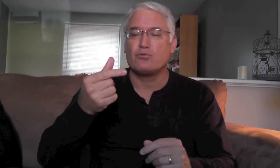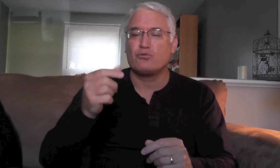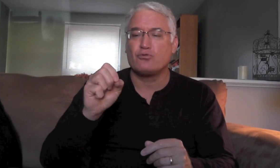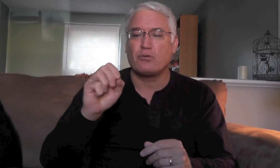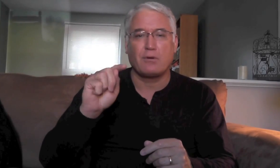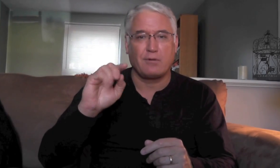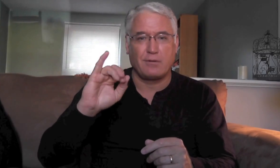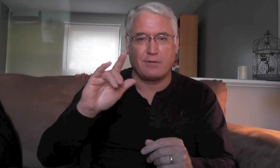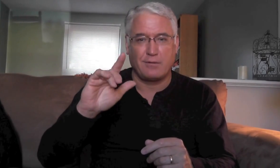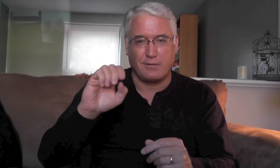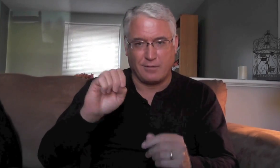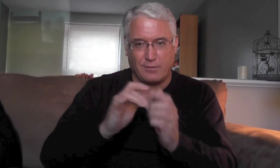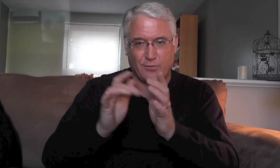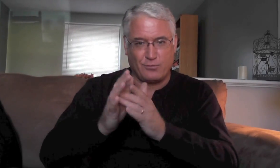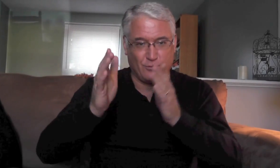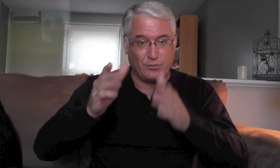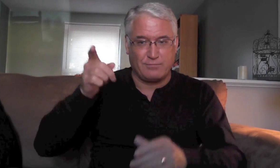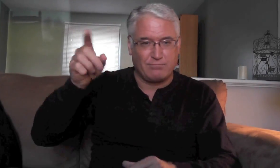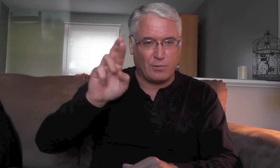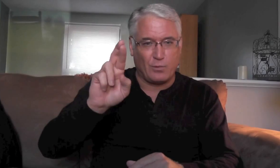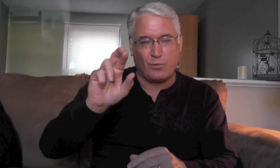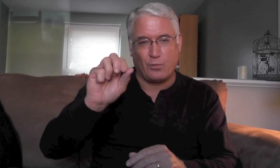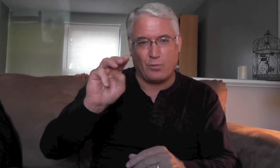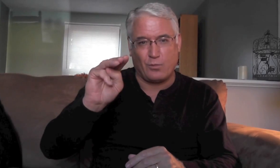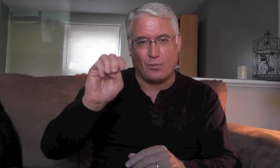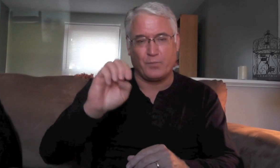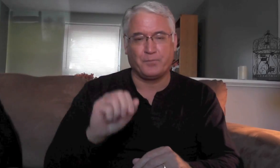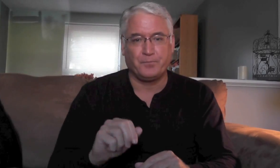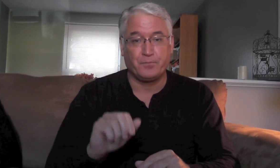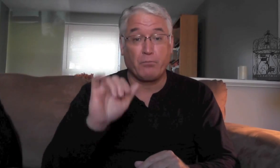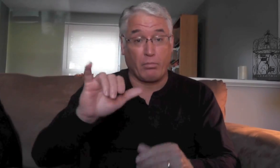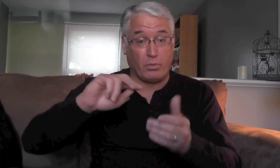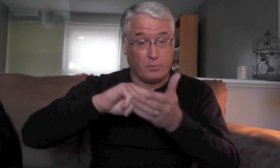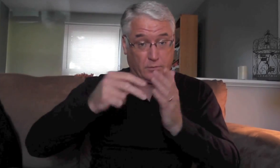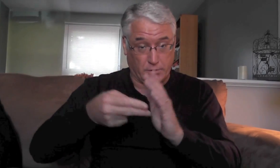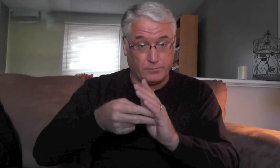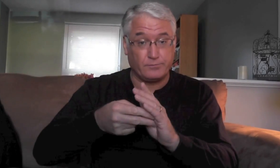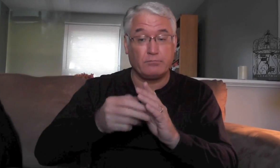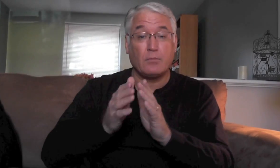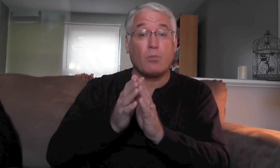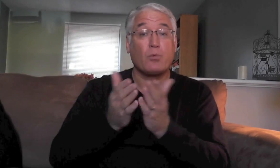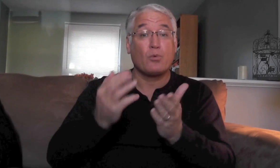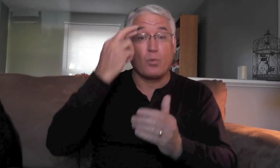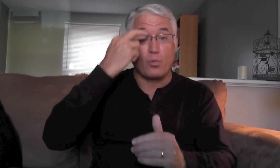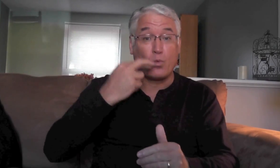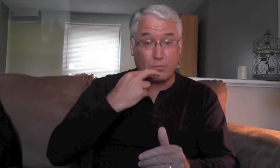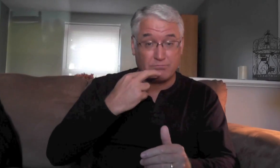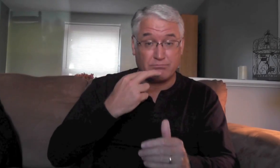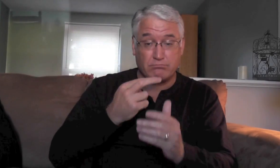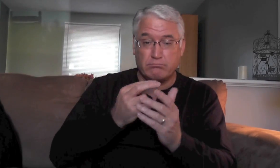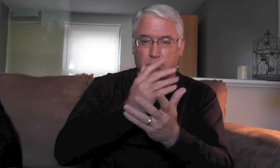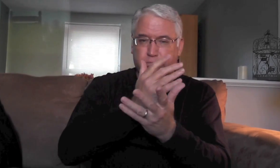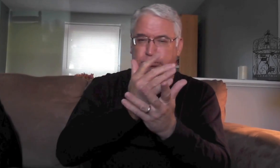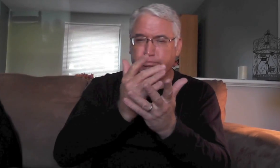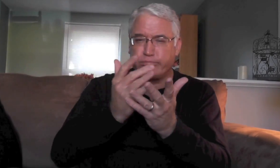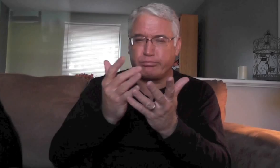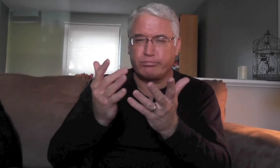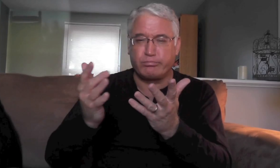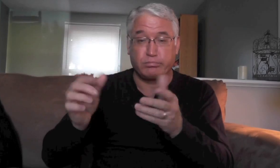Well, to the Jews and the Gentiles, the Christians who are in Rome. That means that the whole book of Romans, the